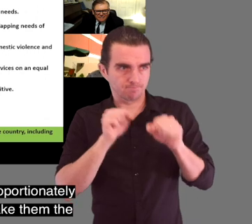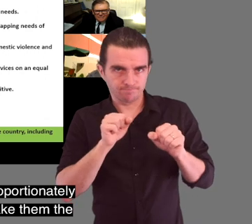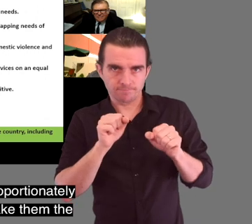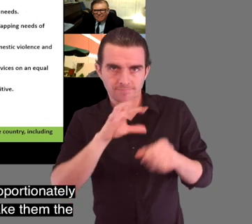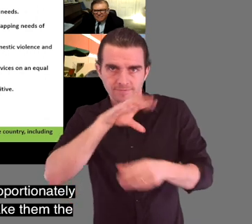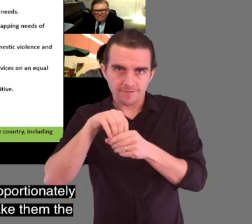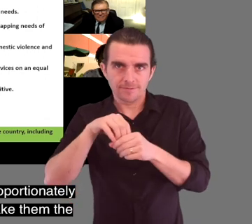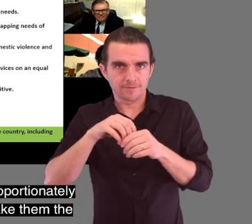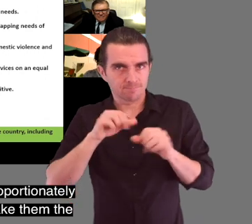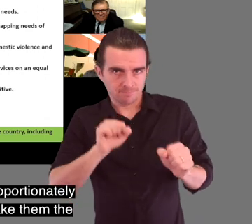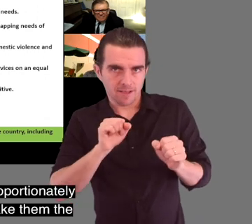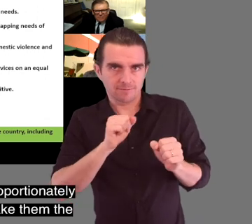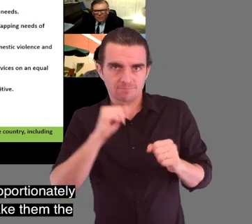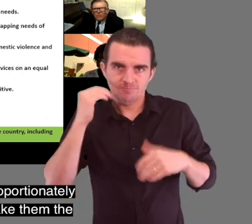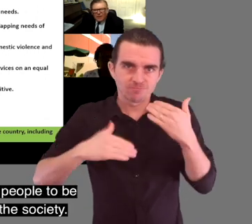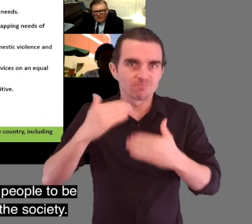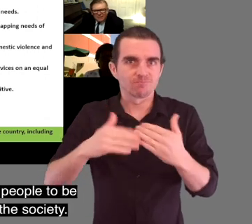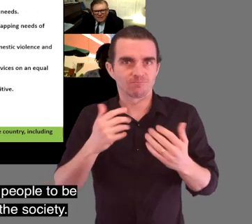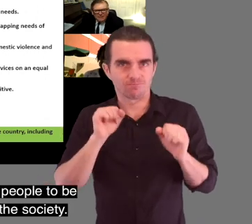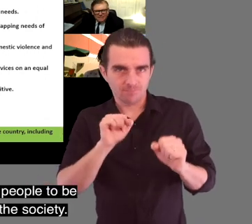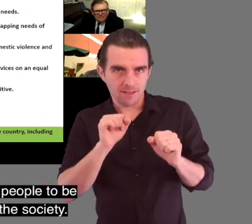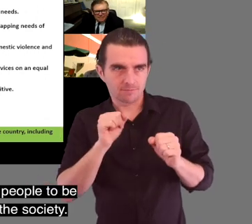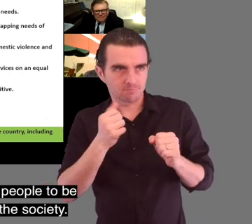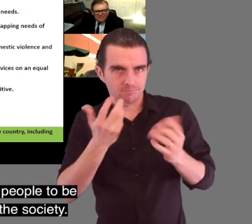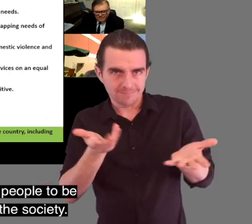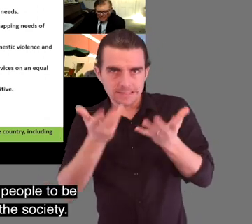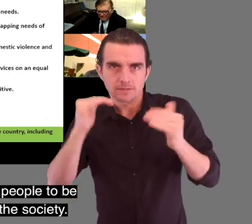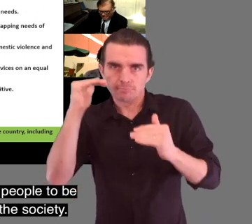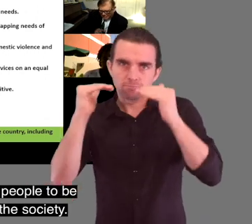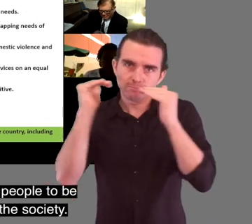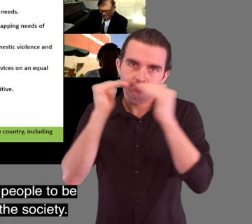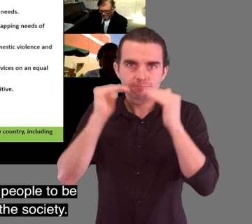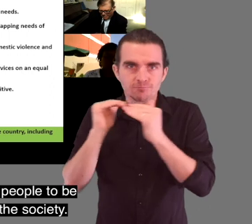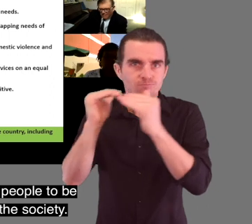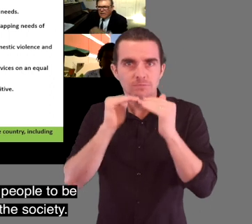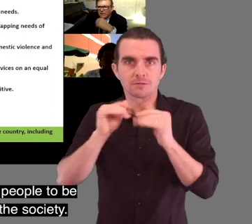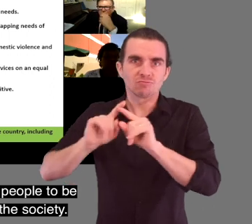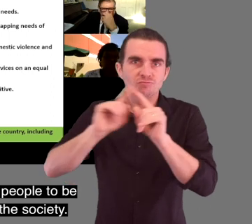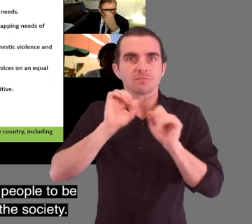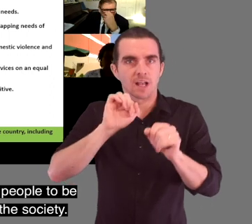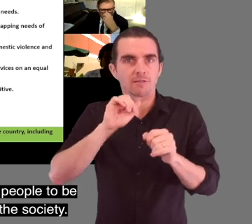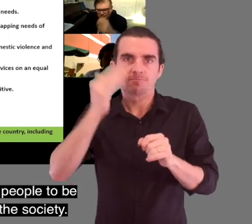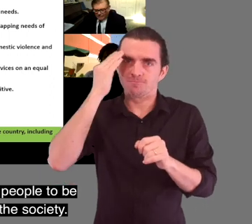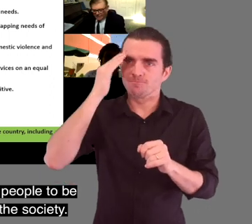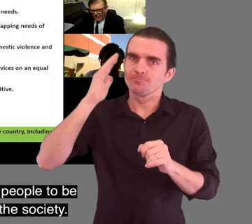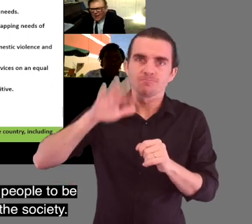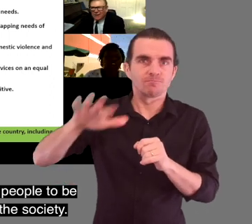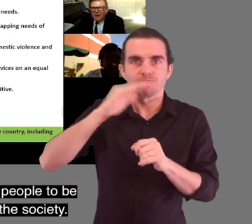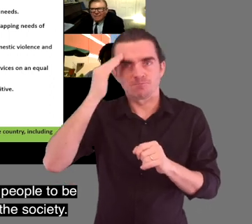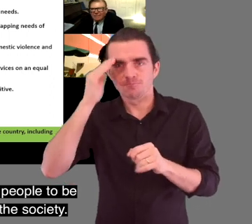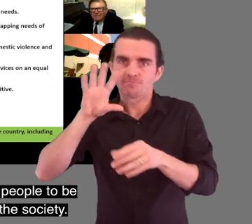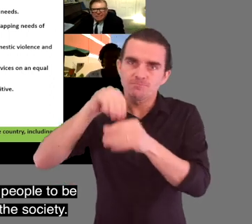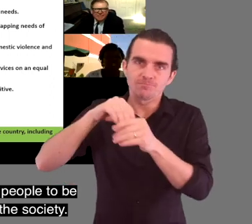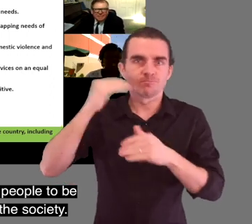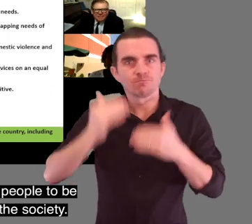disproportionately look at these impacts and make them the same, make it equal for all people to be able to